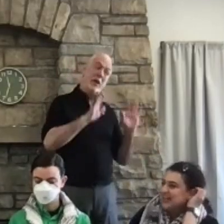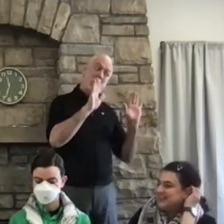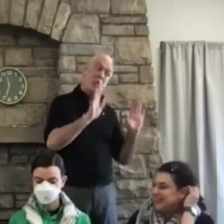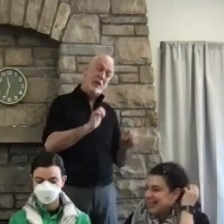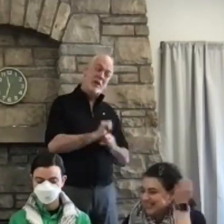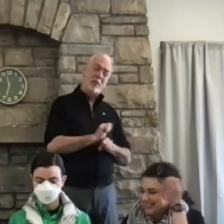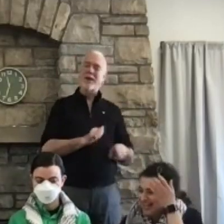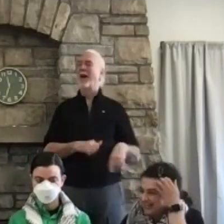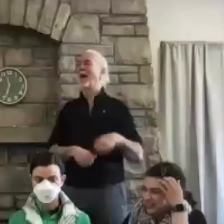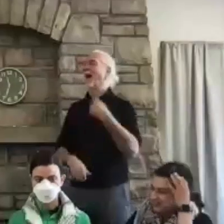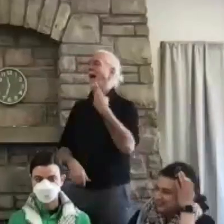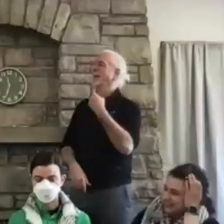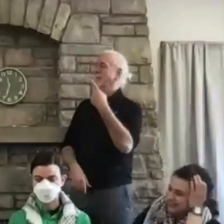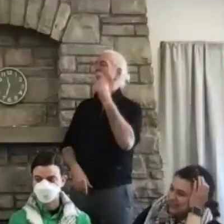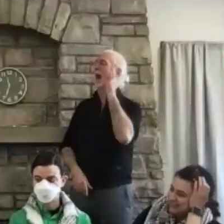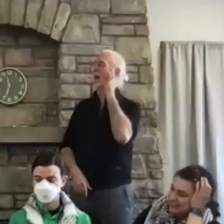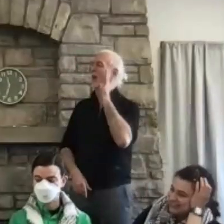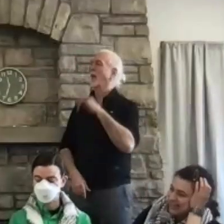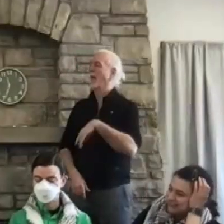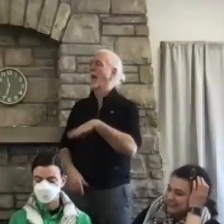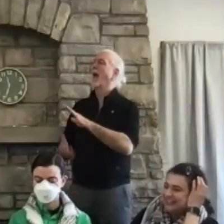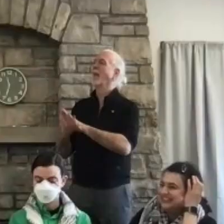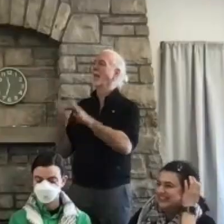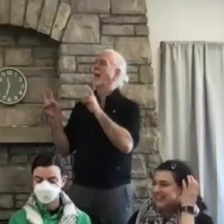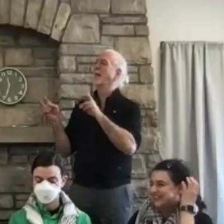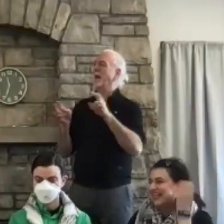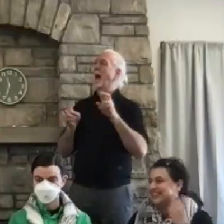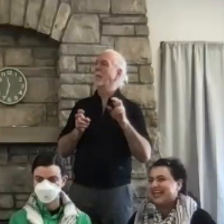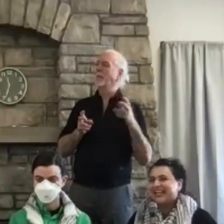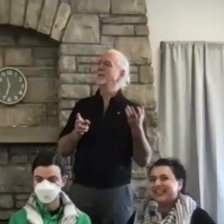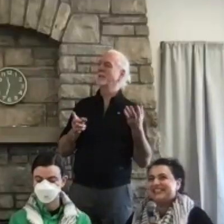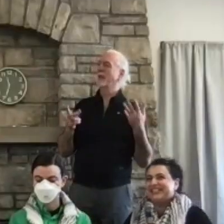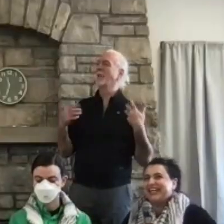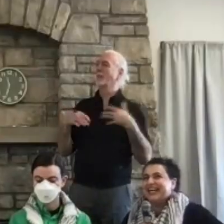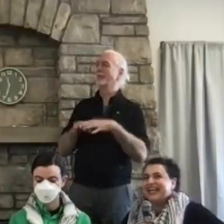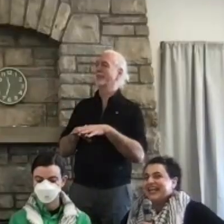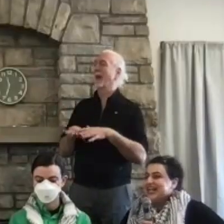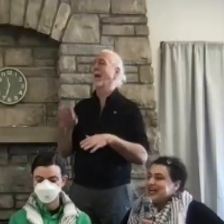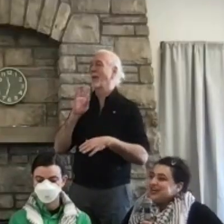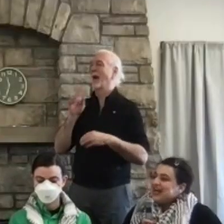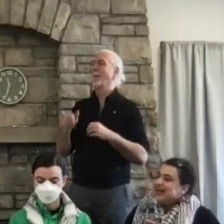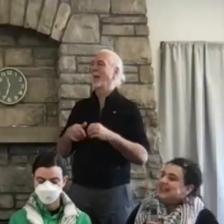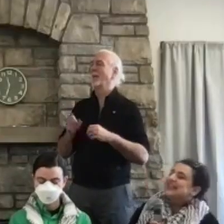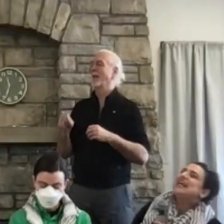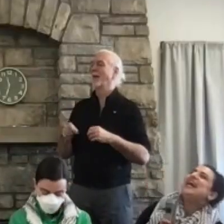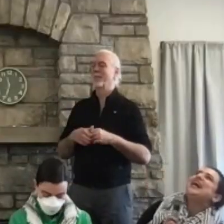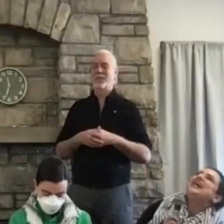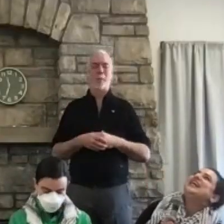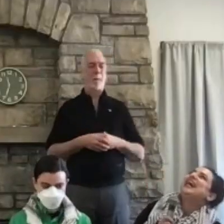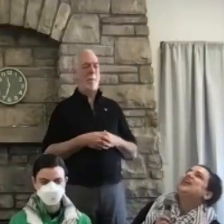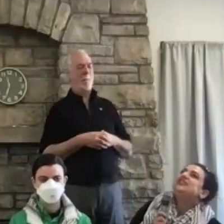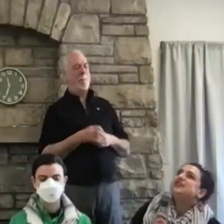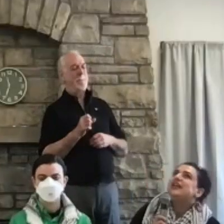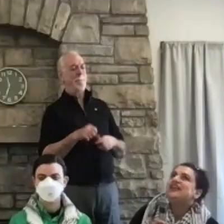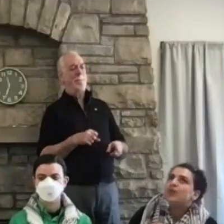one. I realized that a lot of the topics that I would, until I realized that yesterday. It's all interconnected, man.